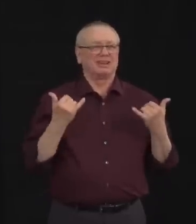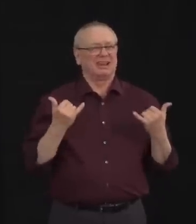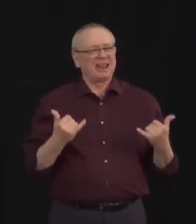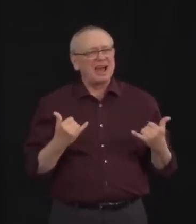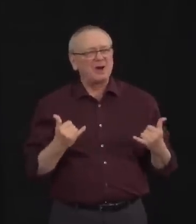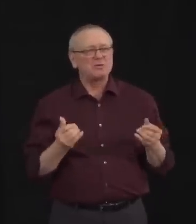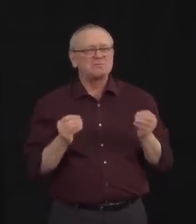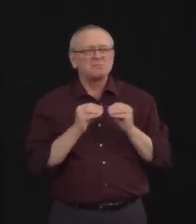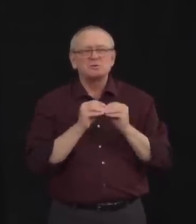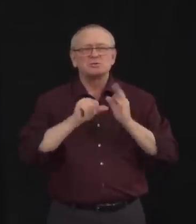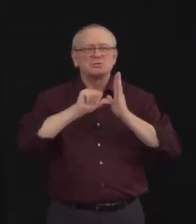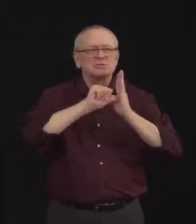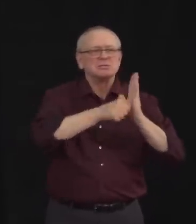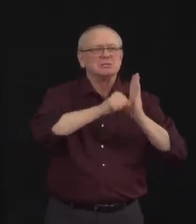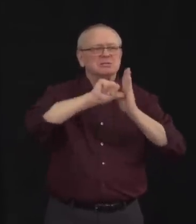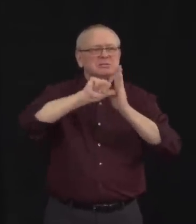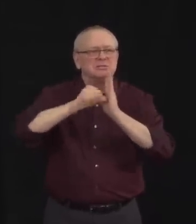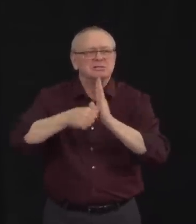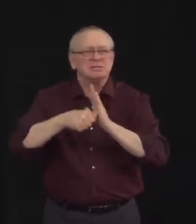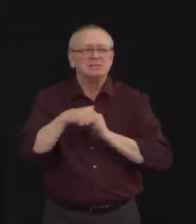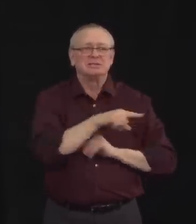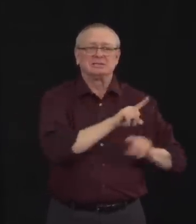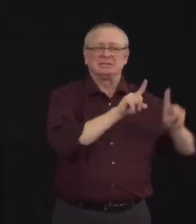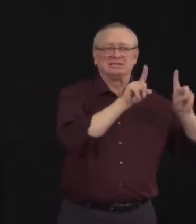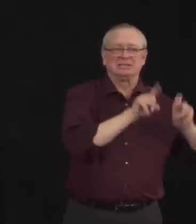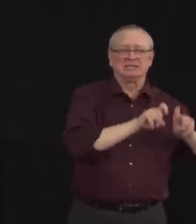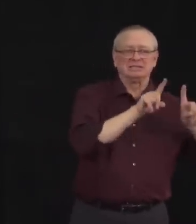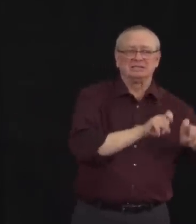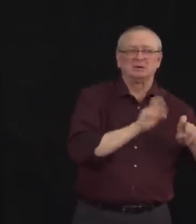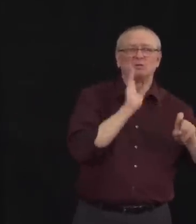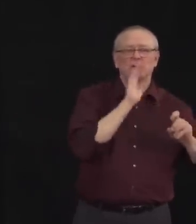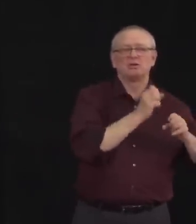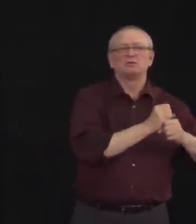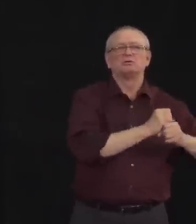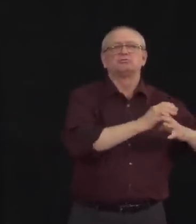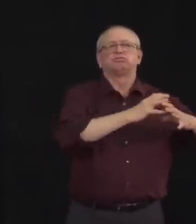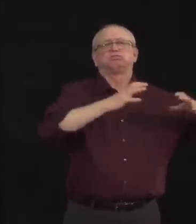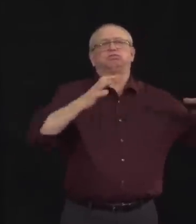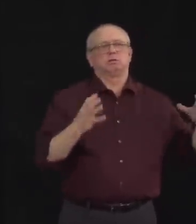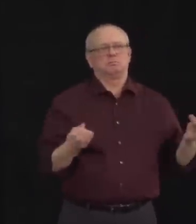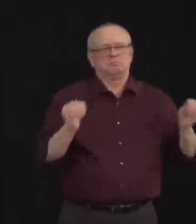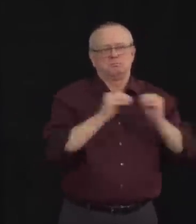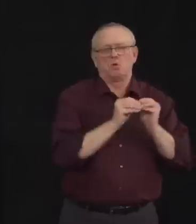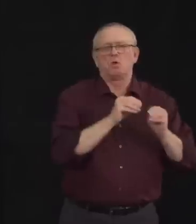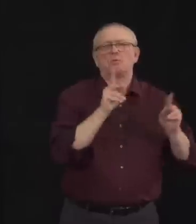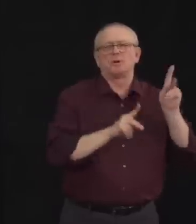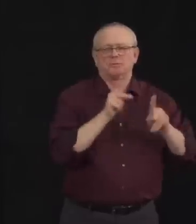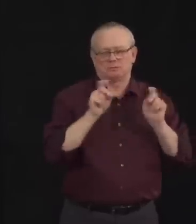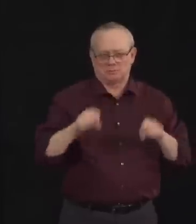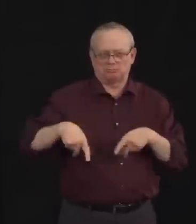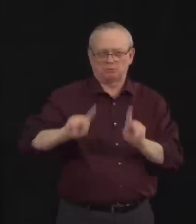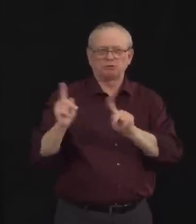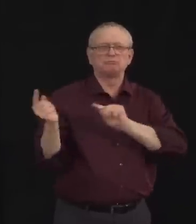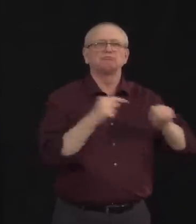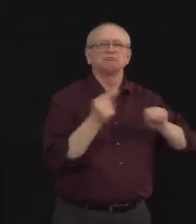by expanding our testing eligibility and the list of COVID symptoms that qualify a person for